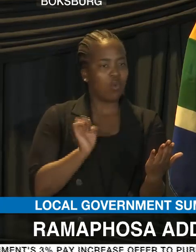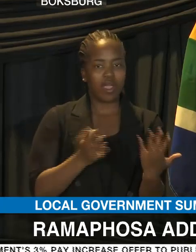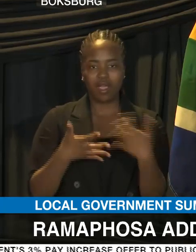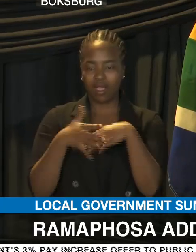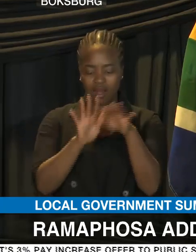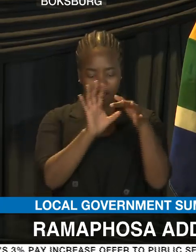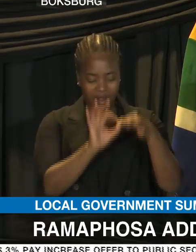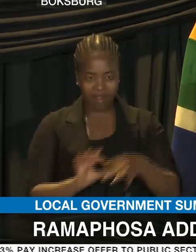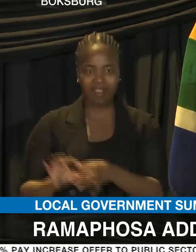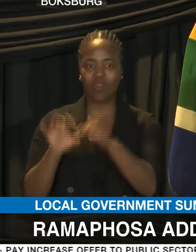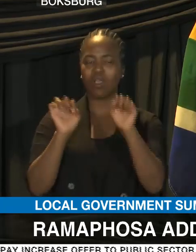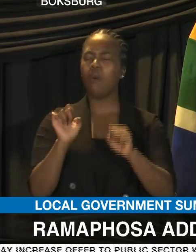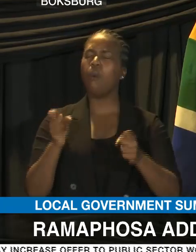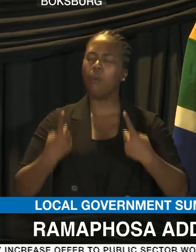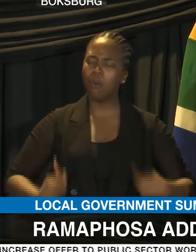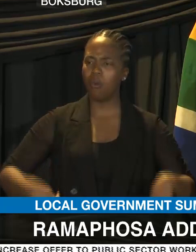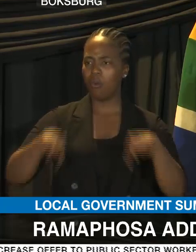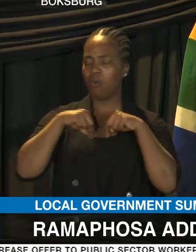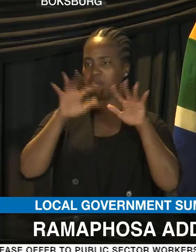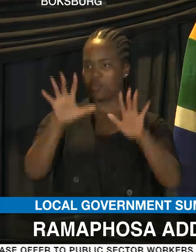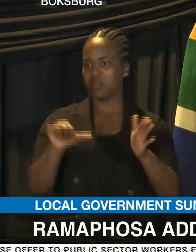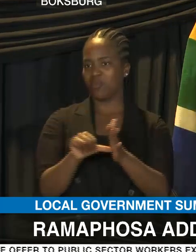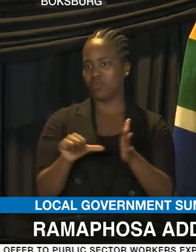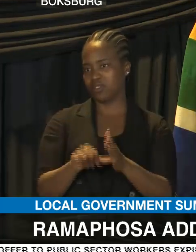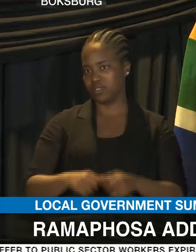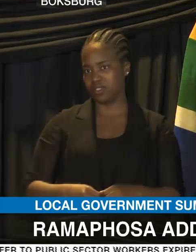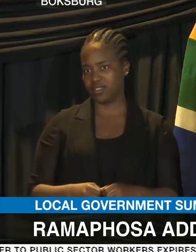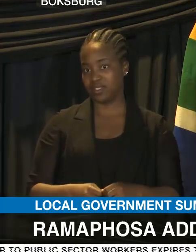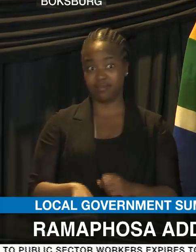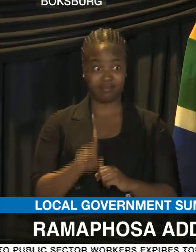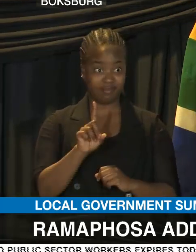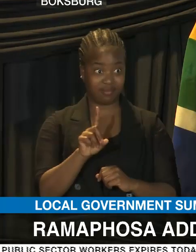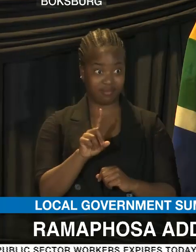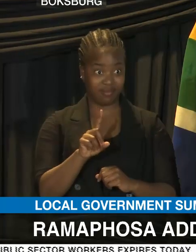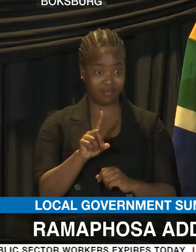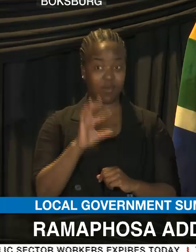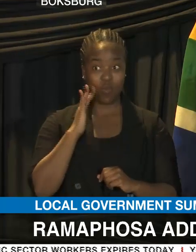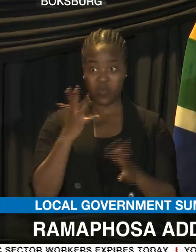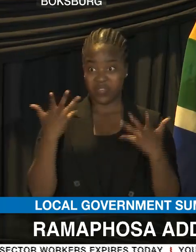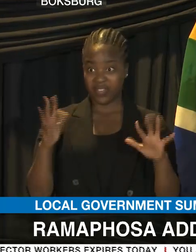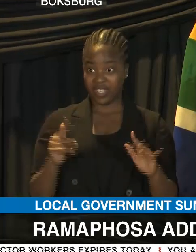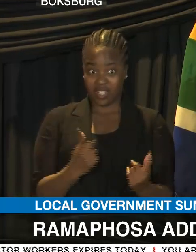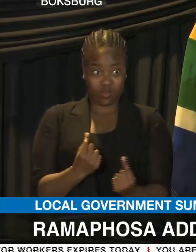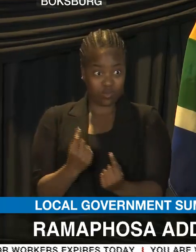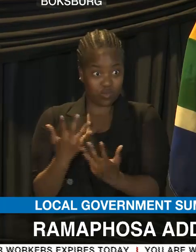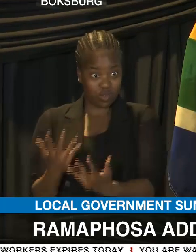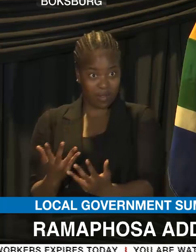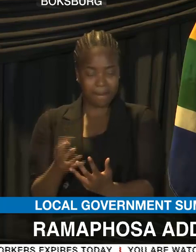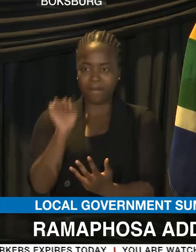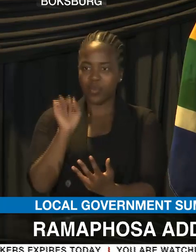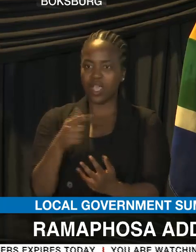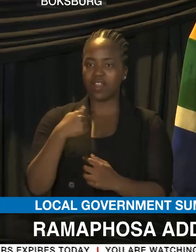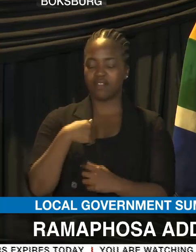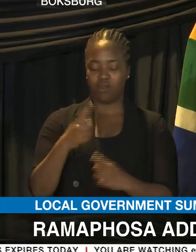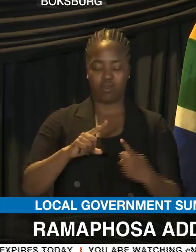manner, all of us who are key role players, and then interlink with those at